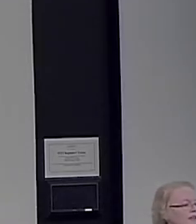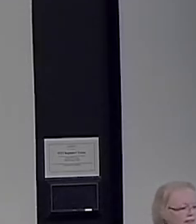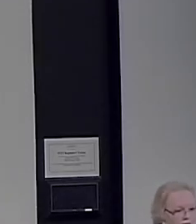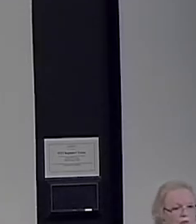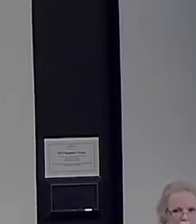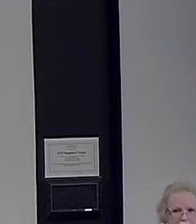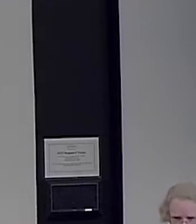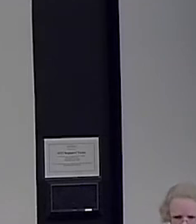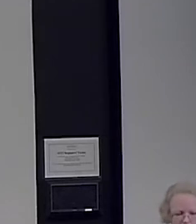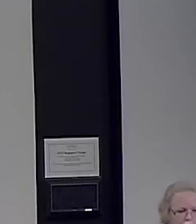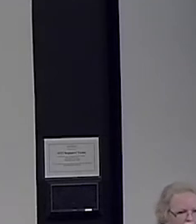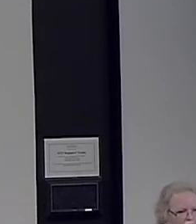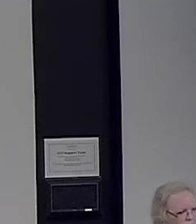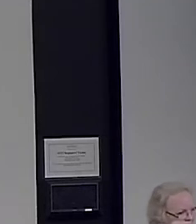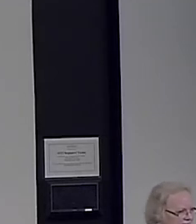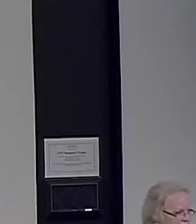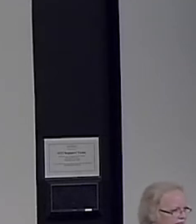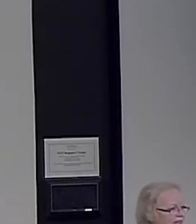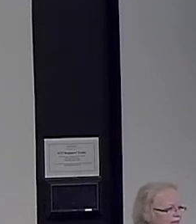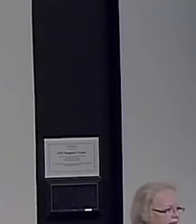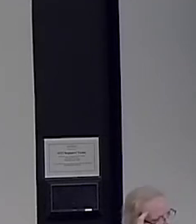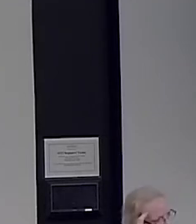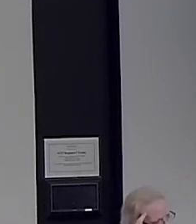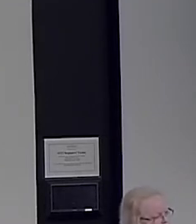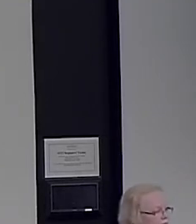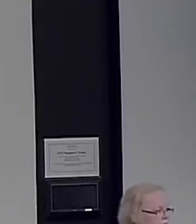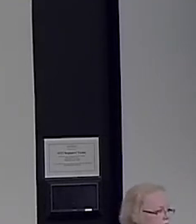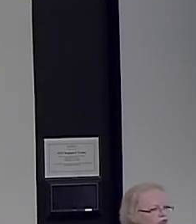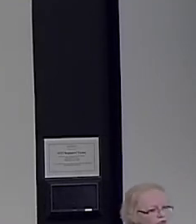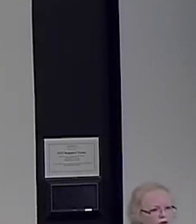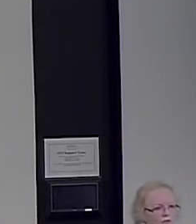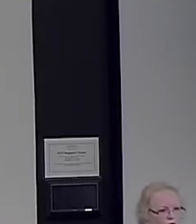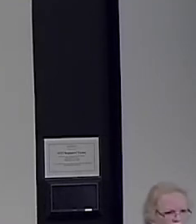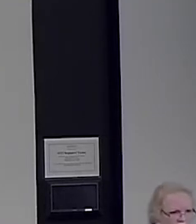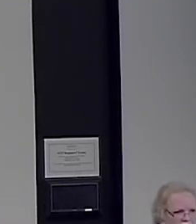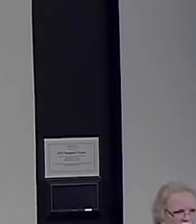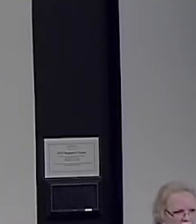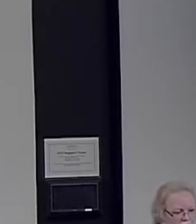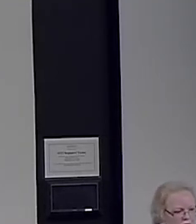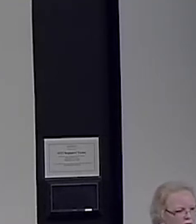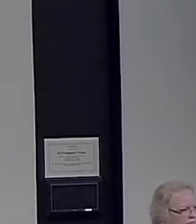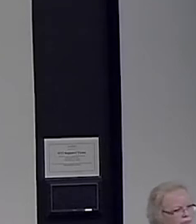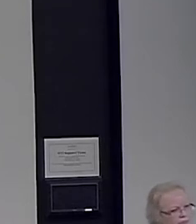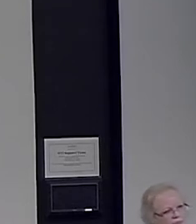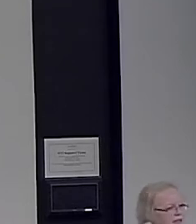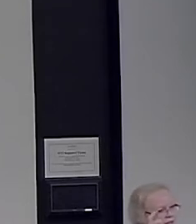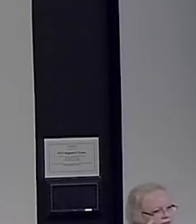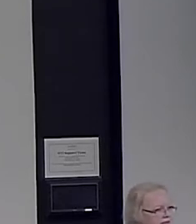plasticity in developing brain this was published in 2014 made a big splash in the press